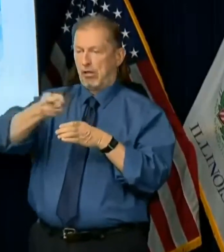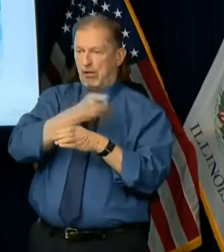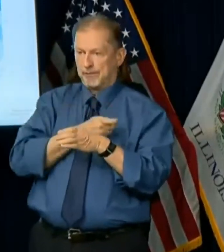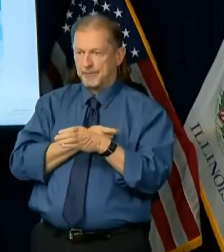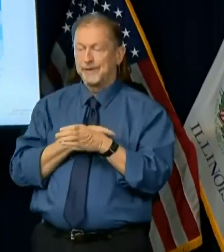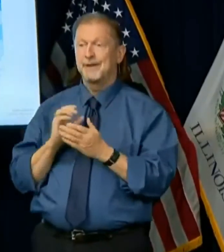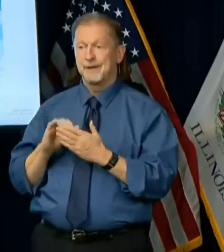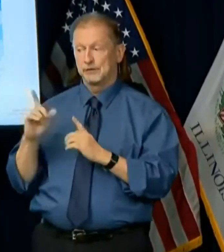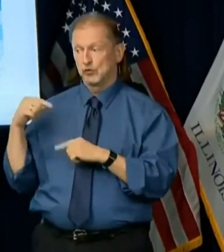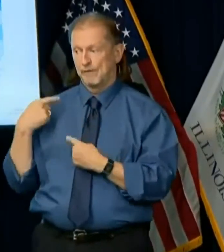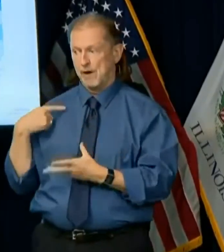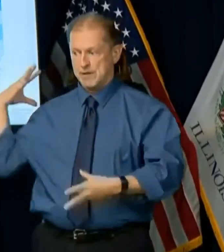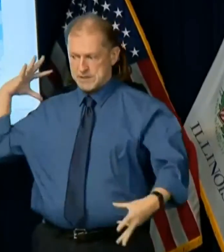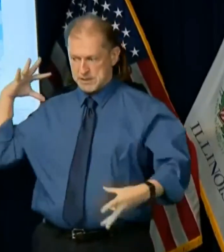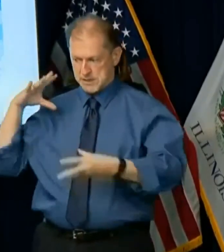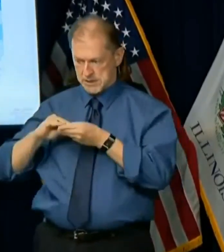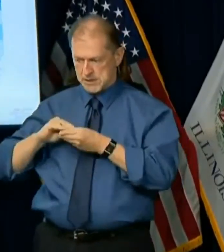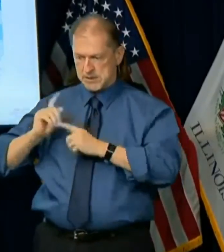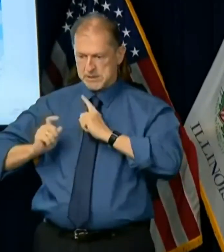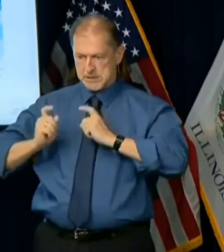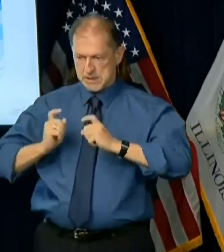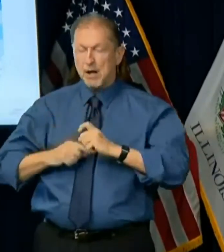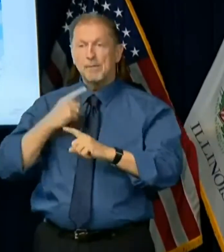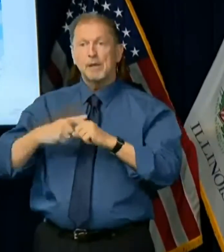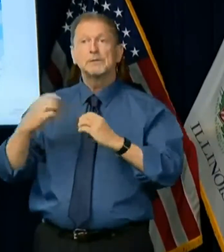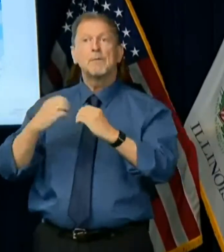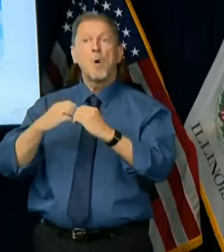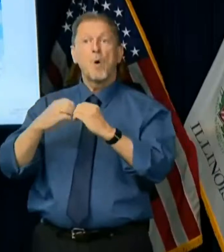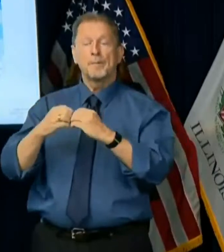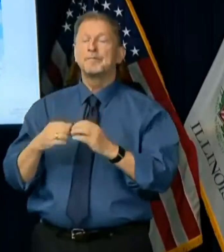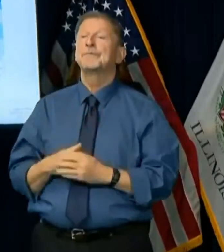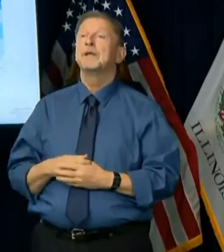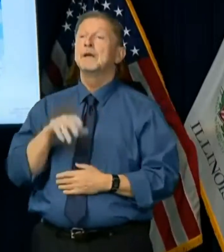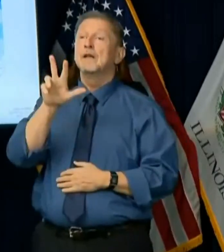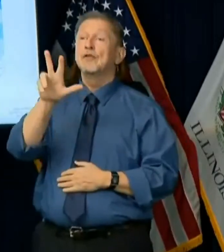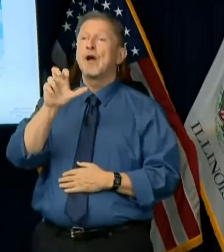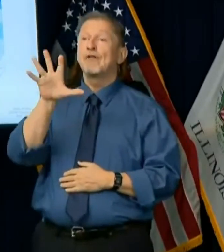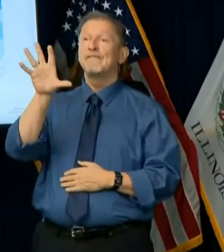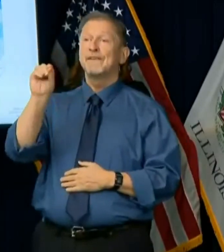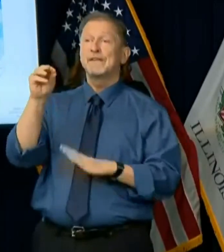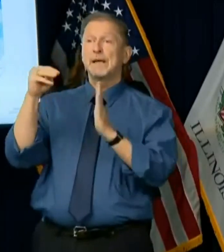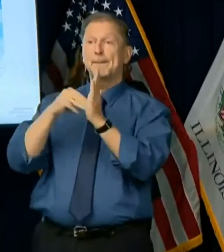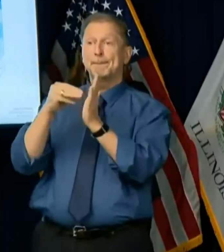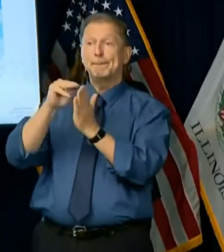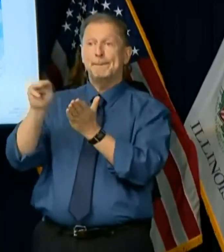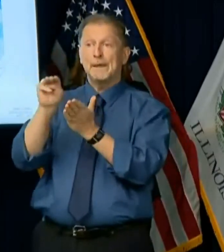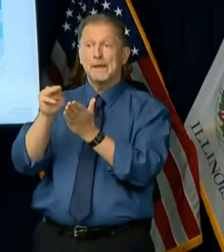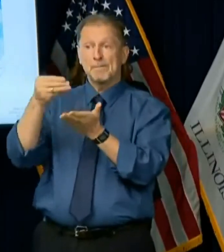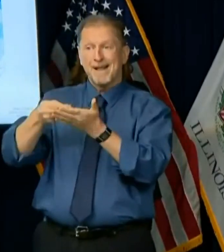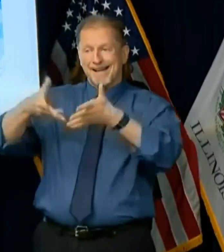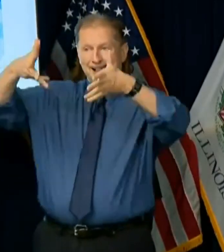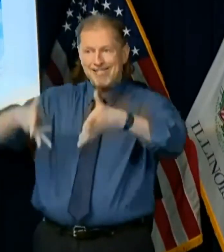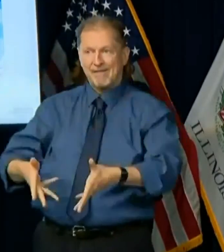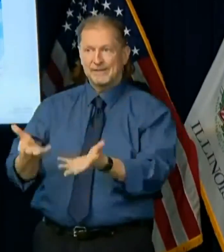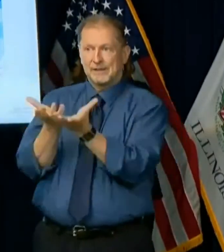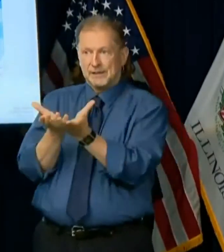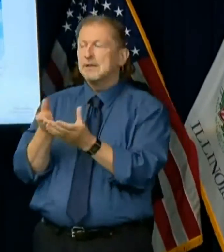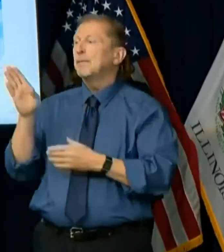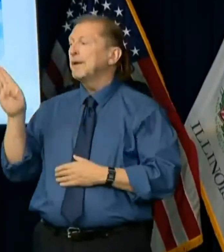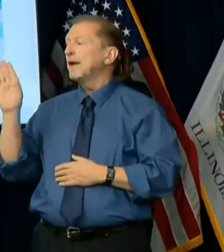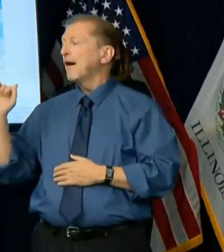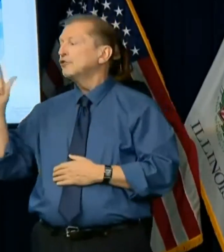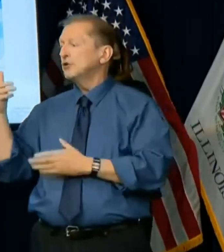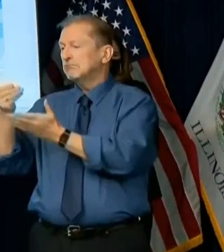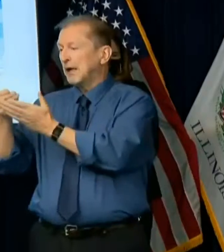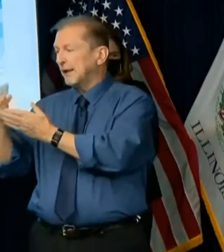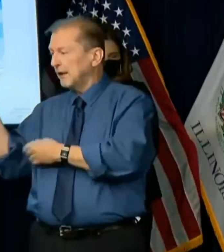far, and there's more to come. There is a combined $350 million remaining between the BIG, Business